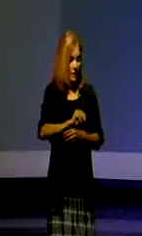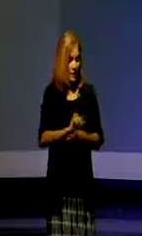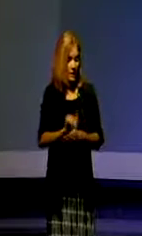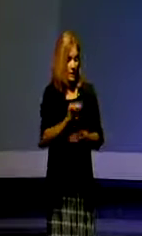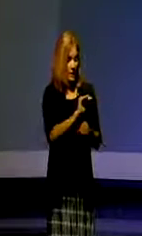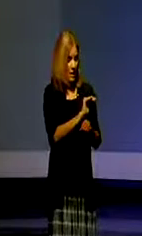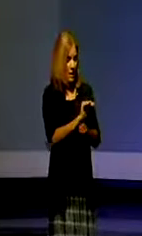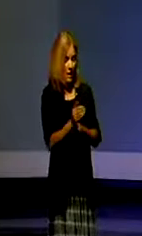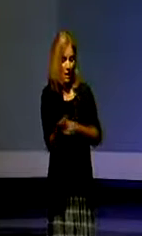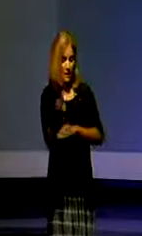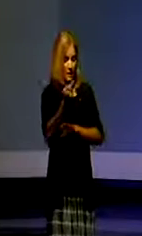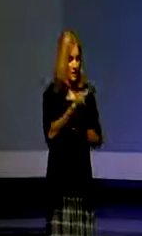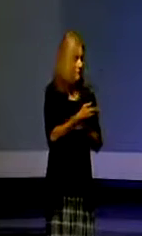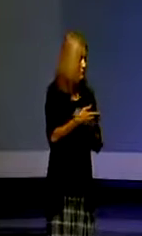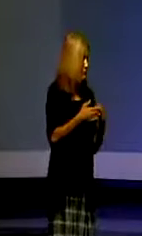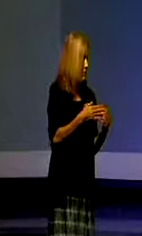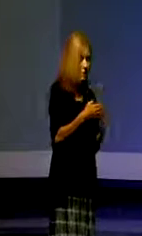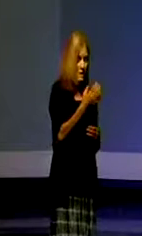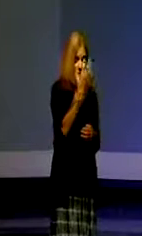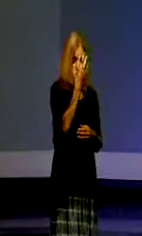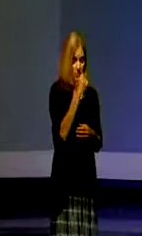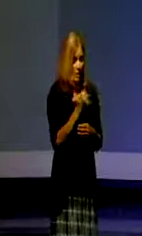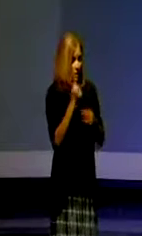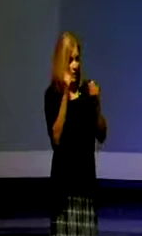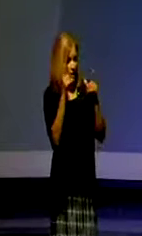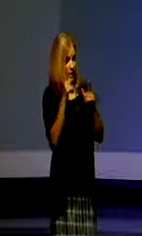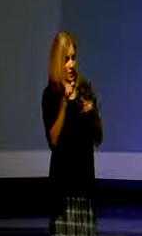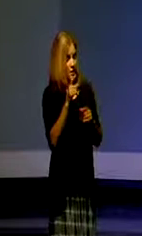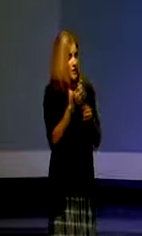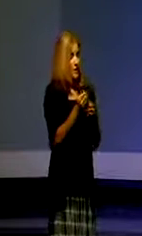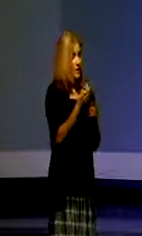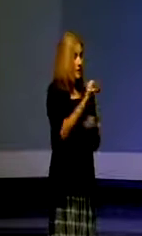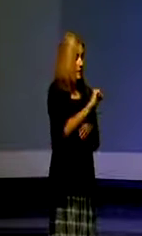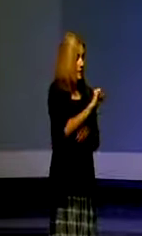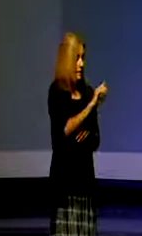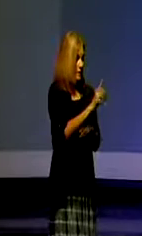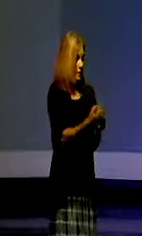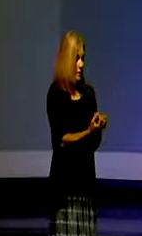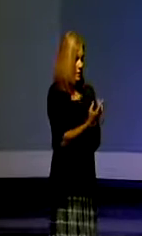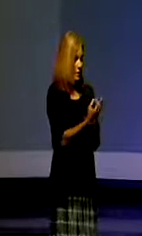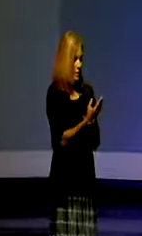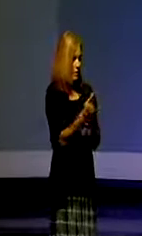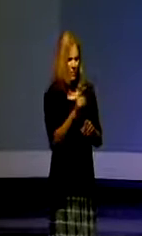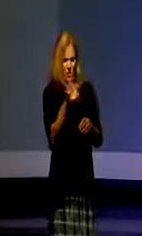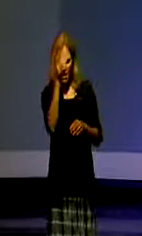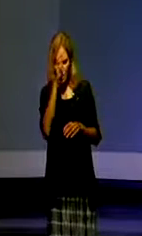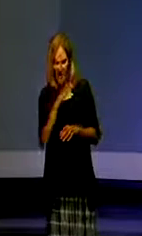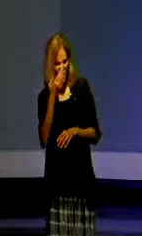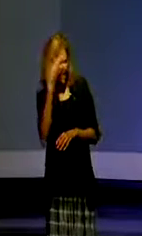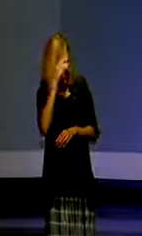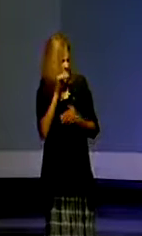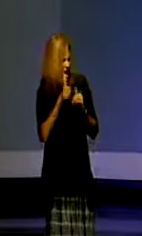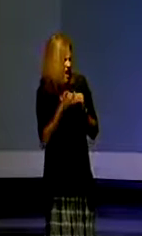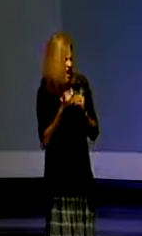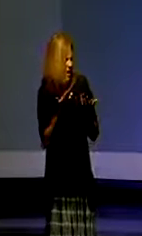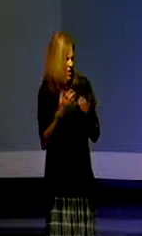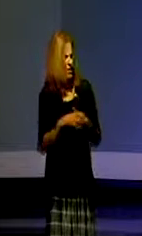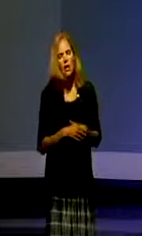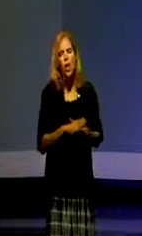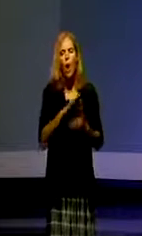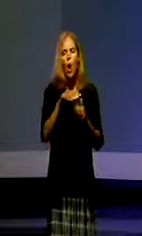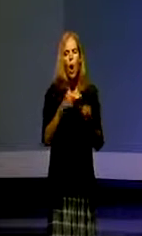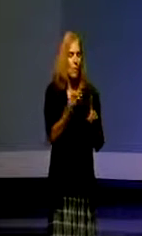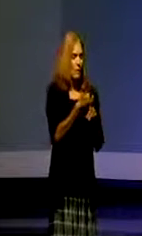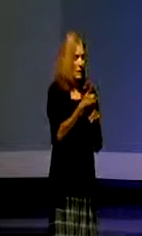and day, whether he sleeps or gets up, the seed sprouts and grows, though he does not know how. All